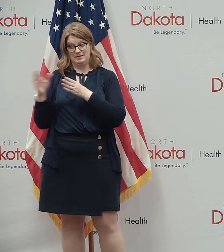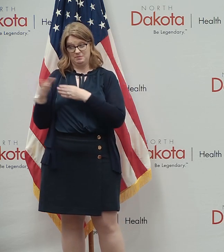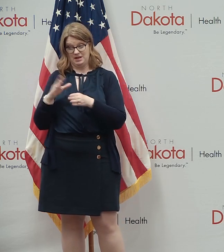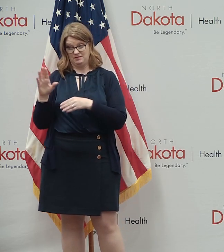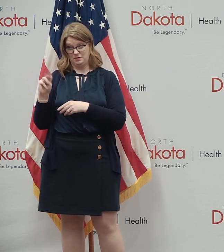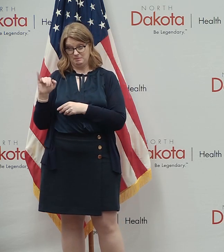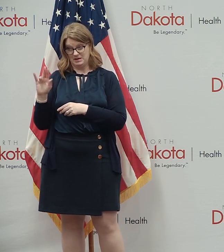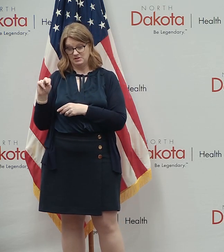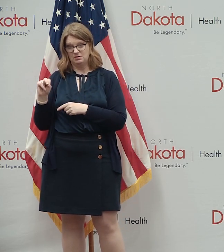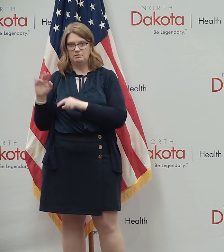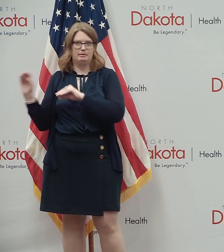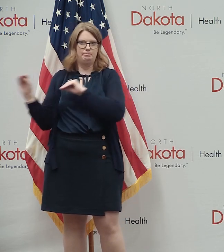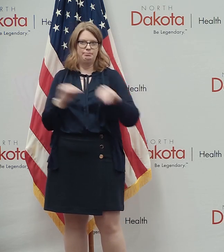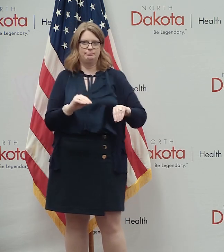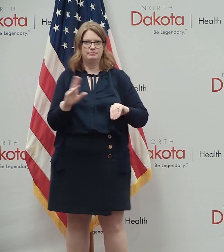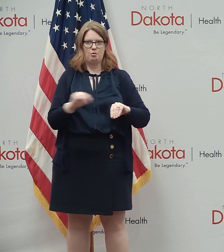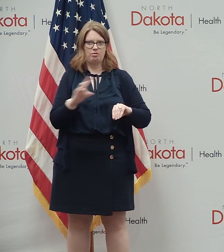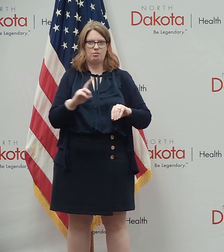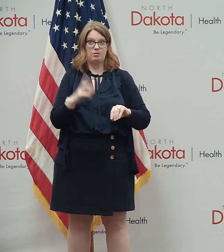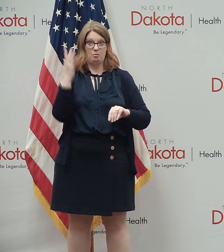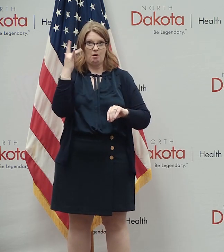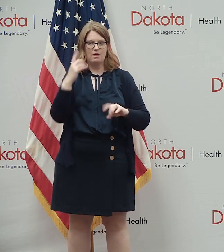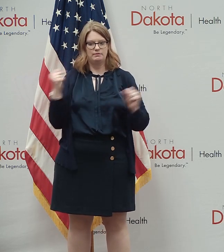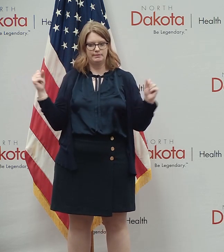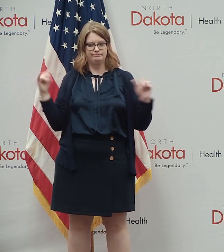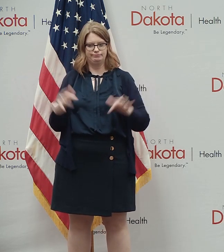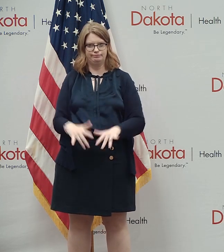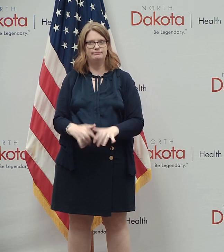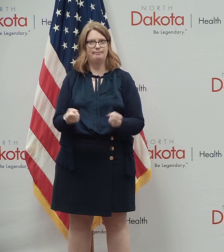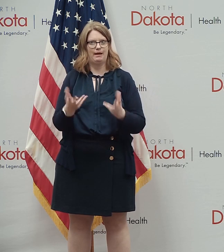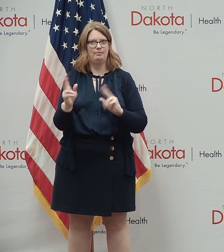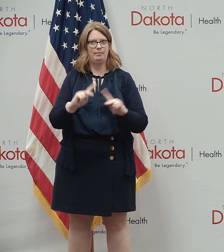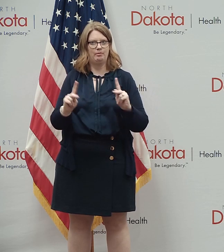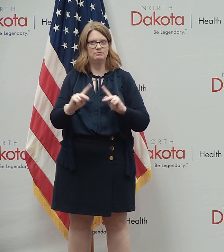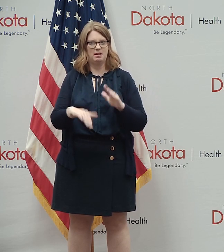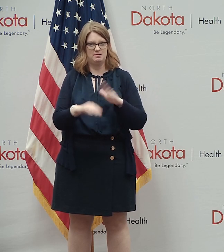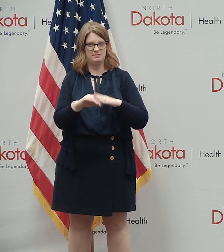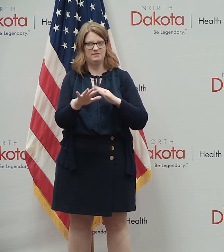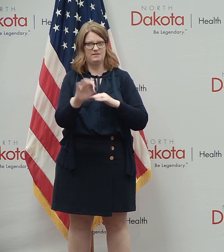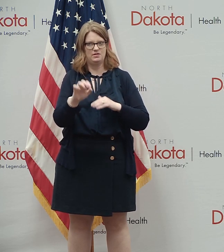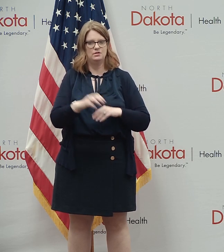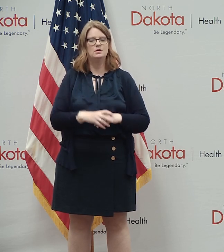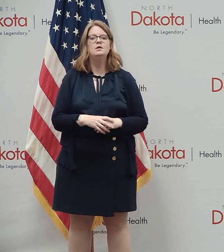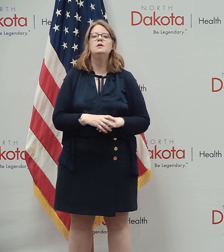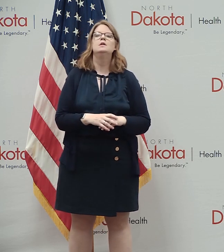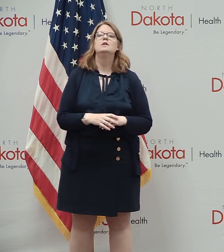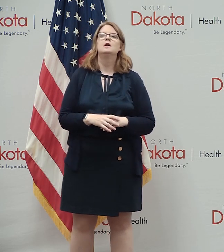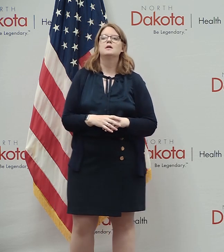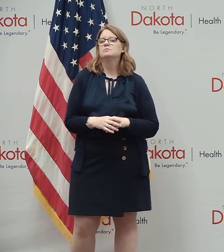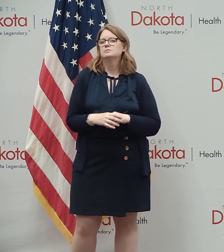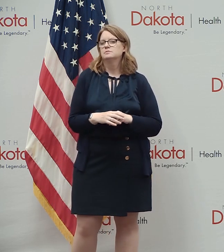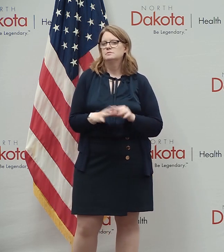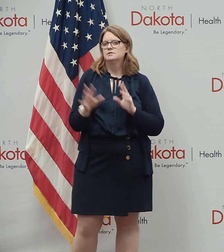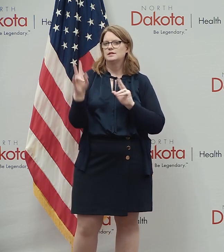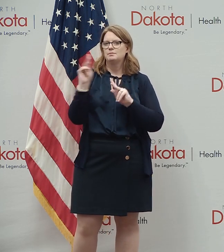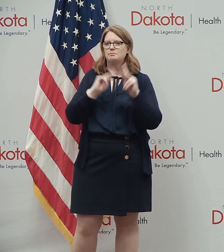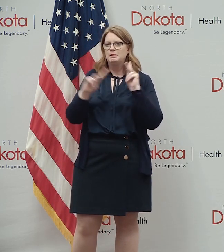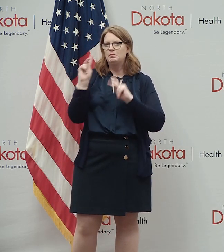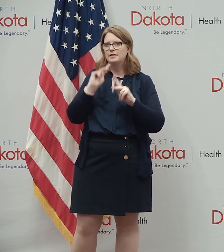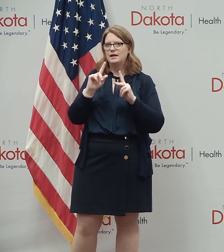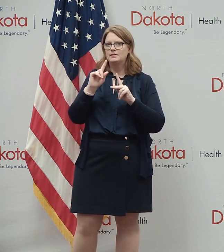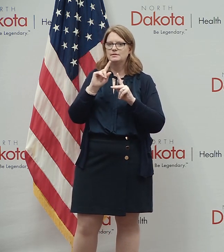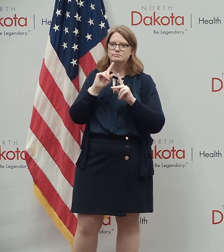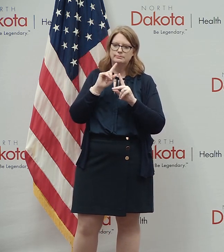We're hearing that a lot. So we think there's been for the folks that it matters to, everybody's got it figured